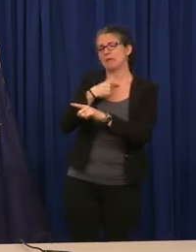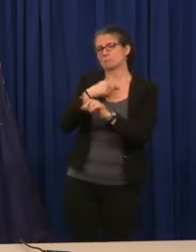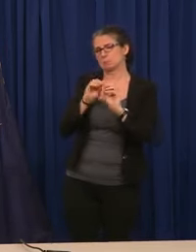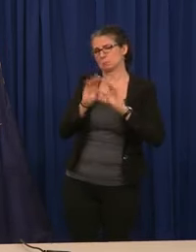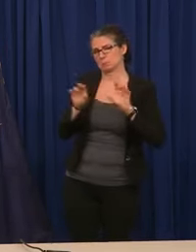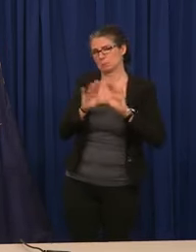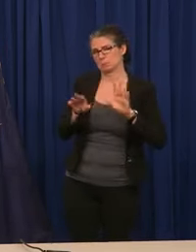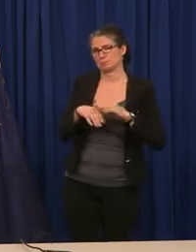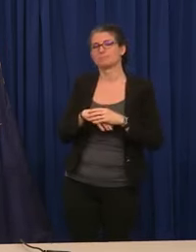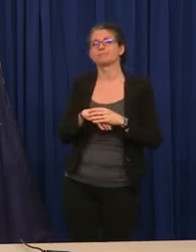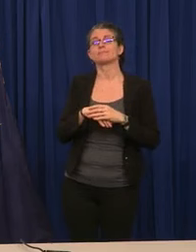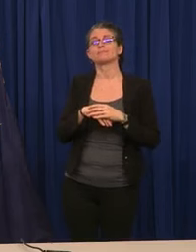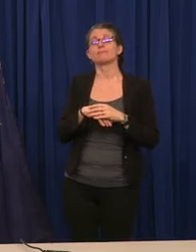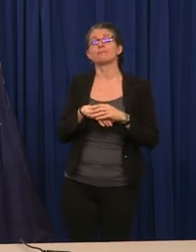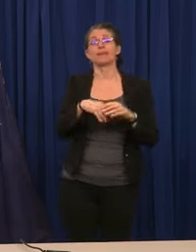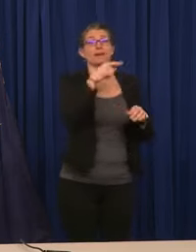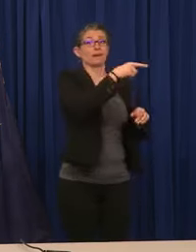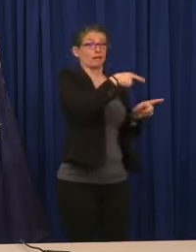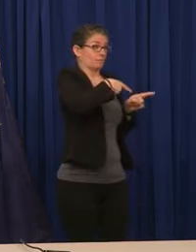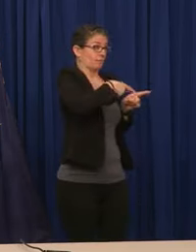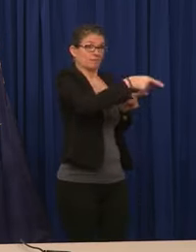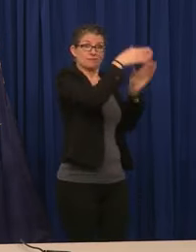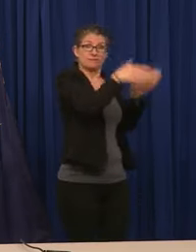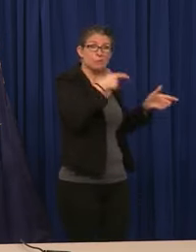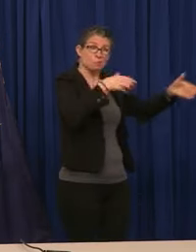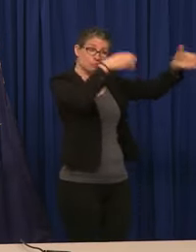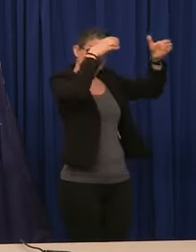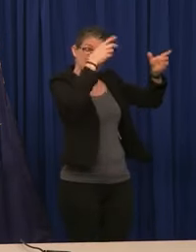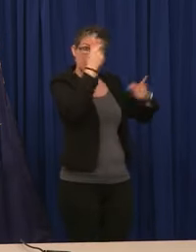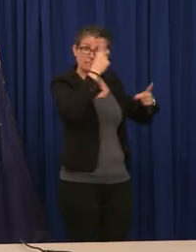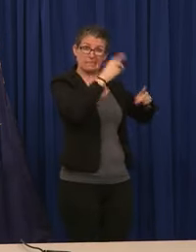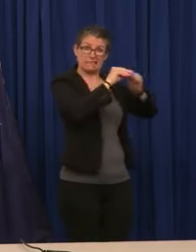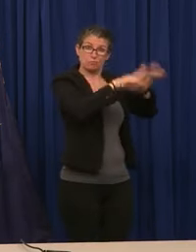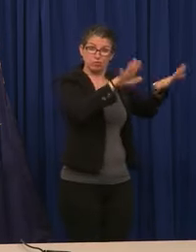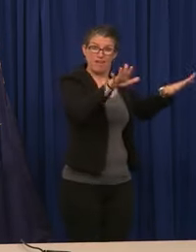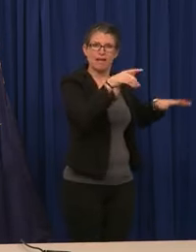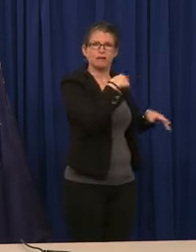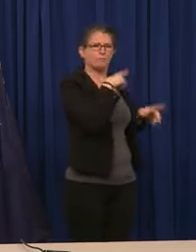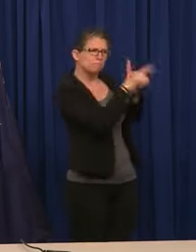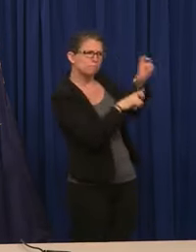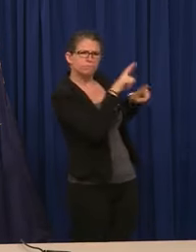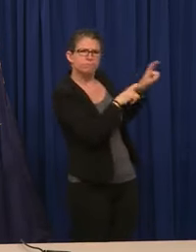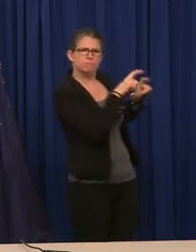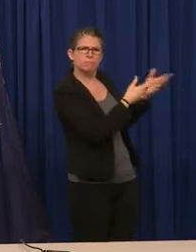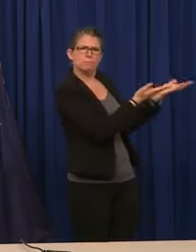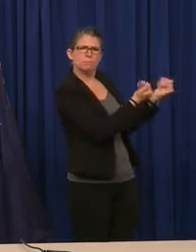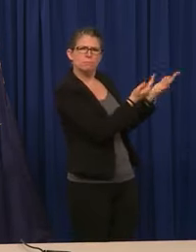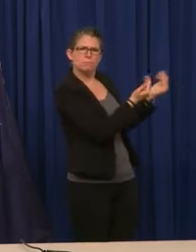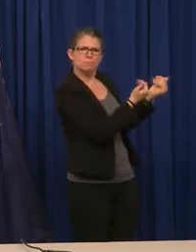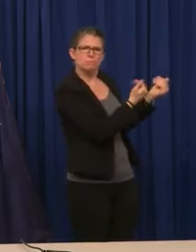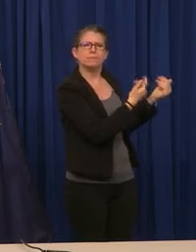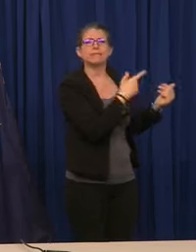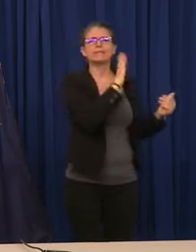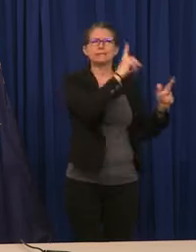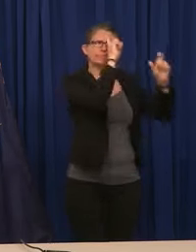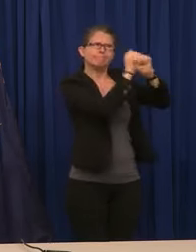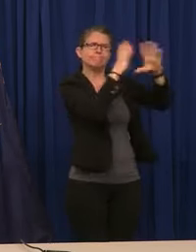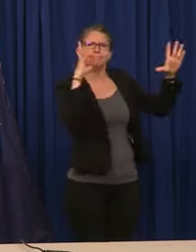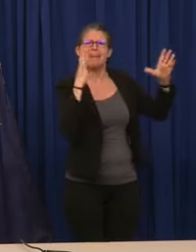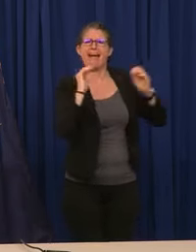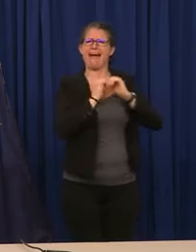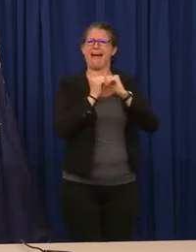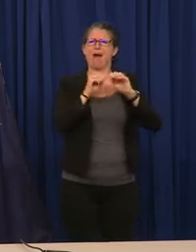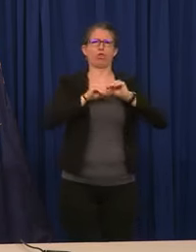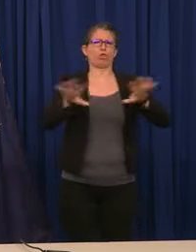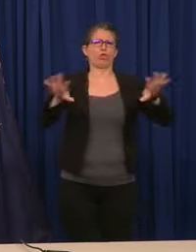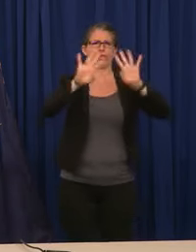that we have so far? And so a few observations, Kevin. The first is, of course, just the